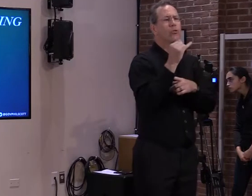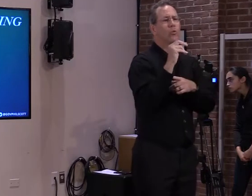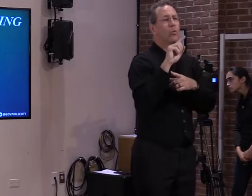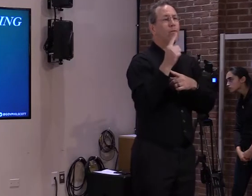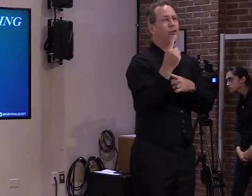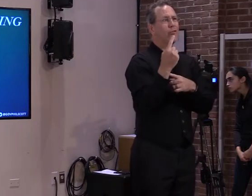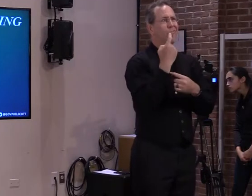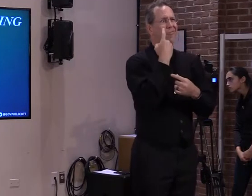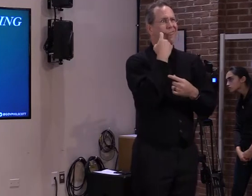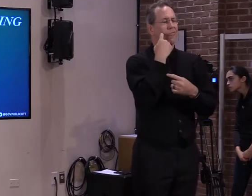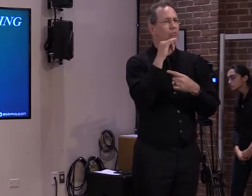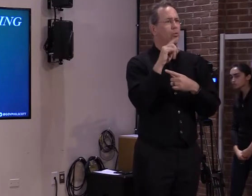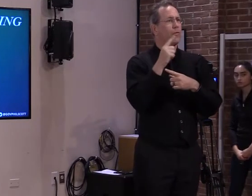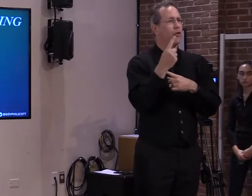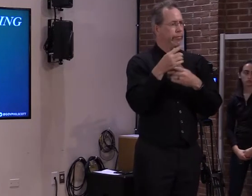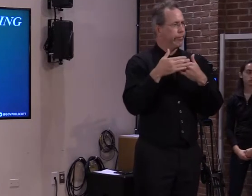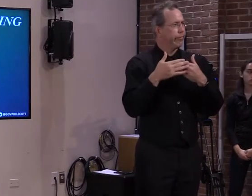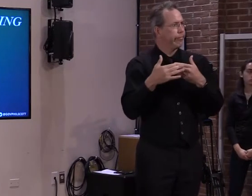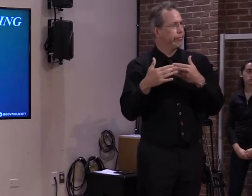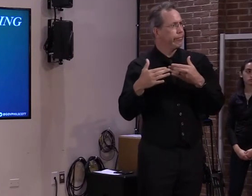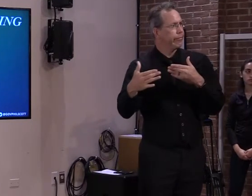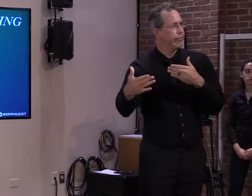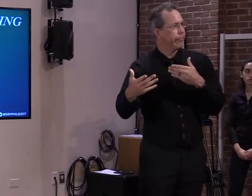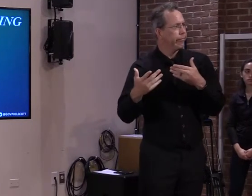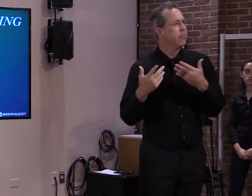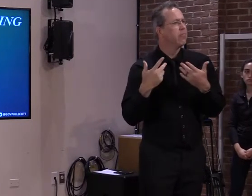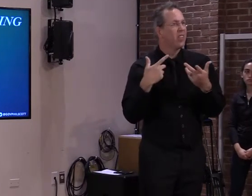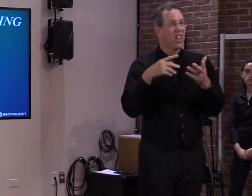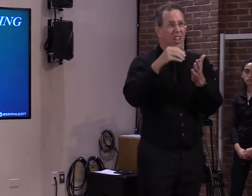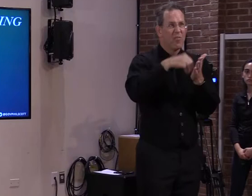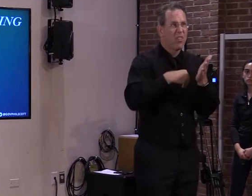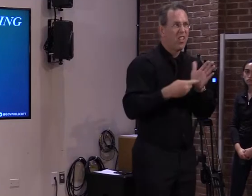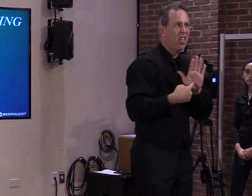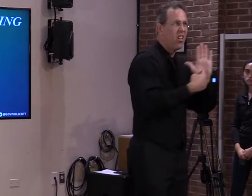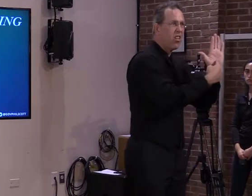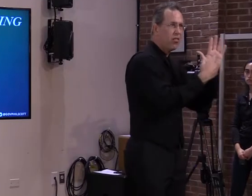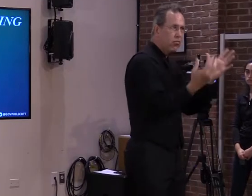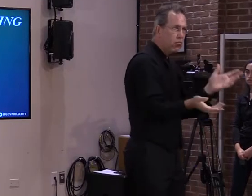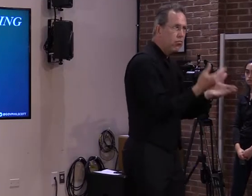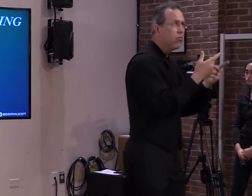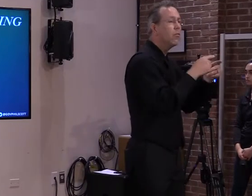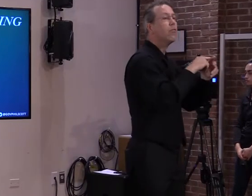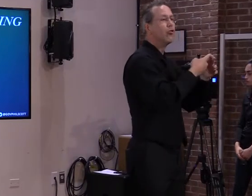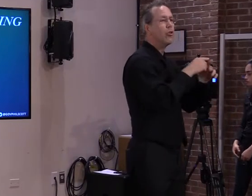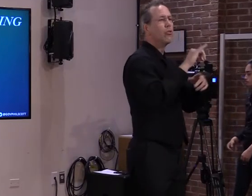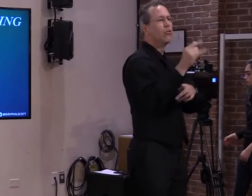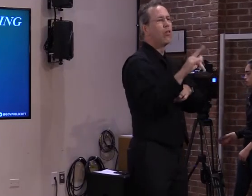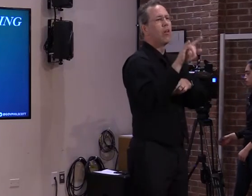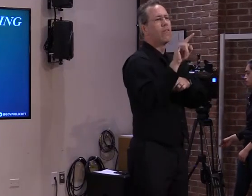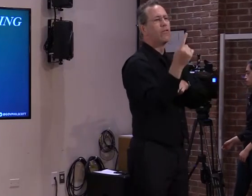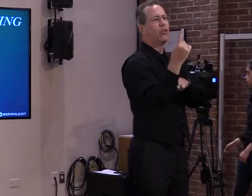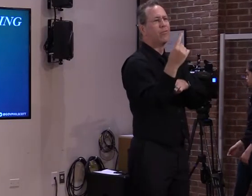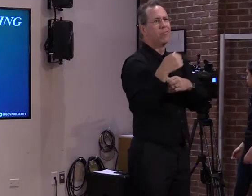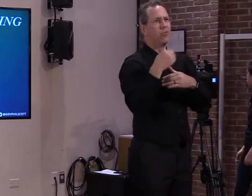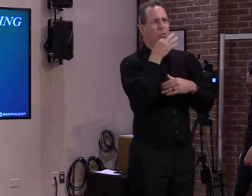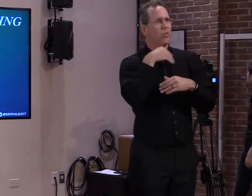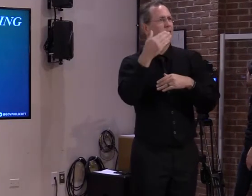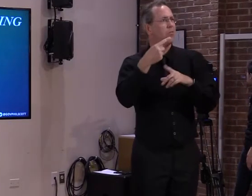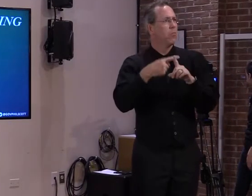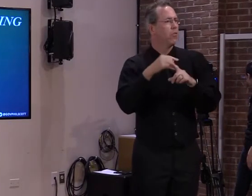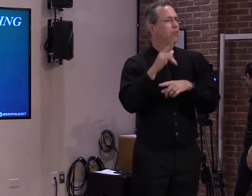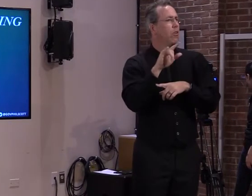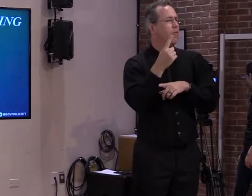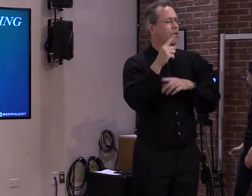July 1st. Homeless service providers across the state are working with households that will not be eligible